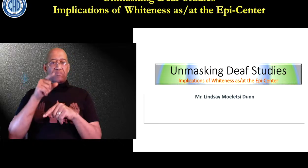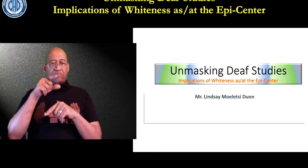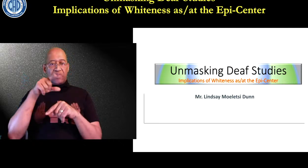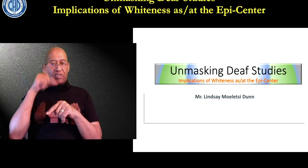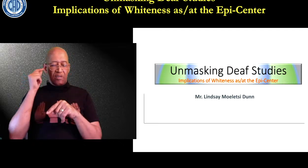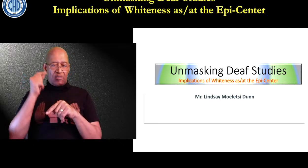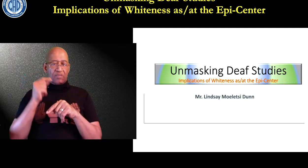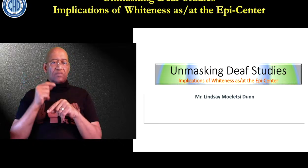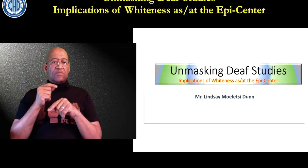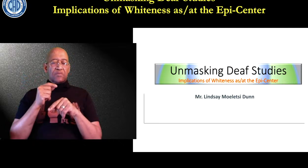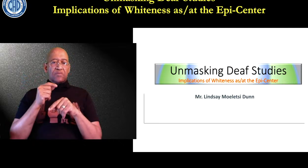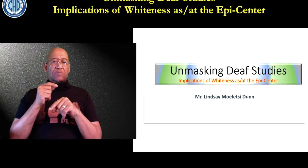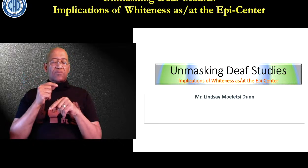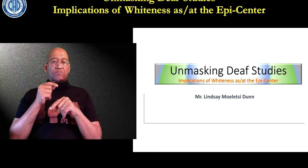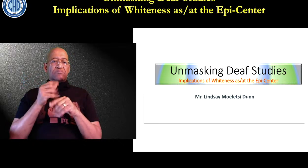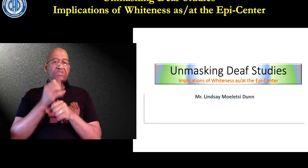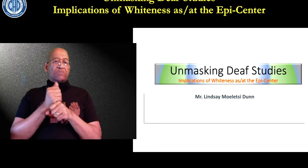mainstreamed.